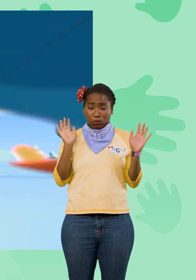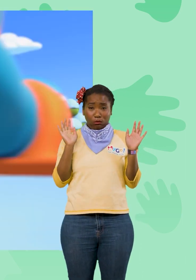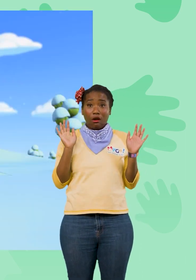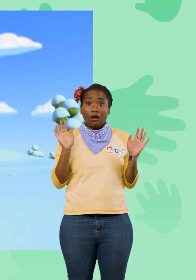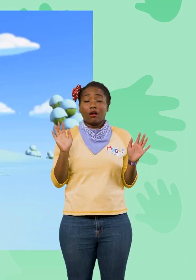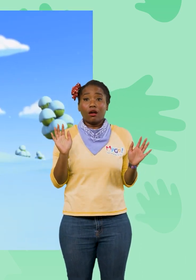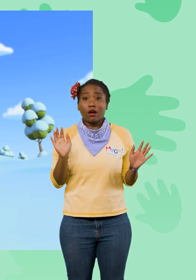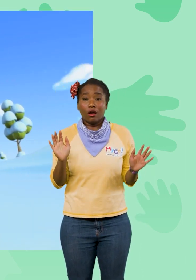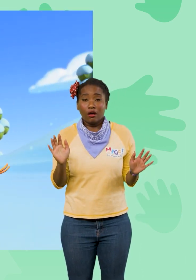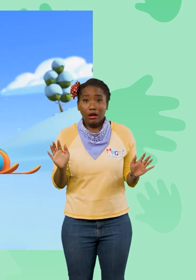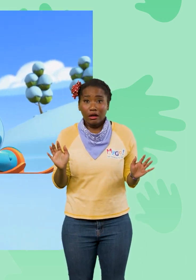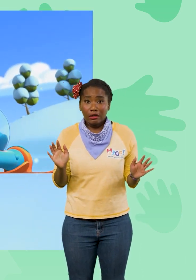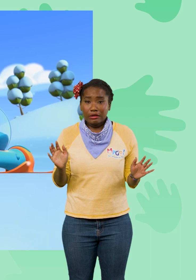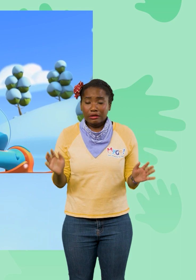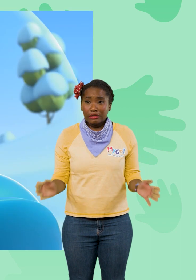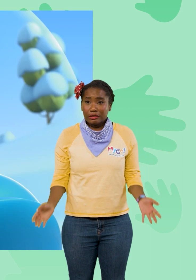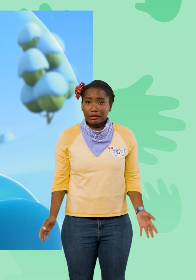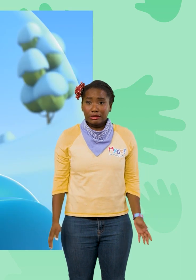Whoa.